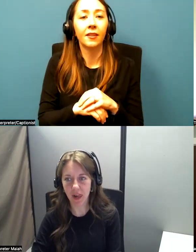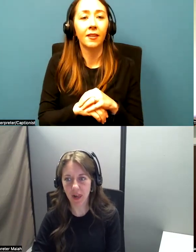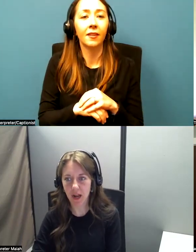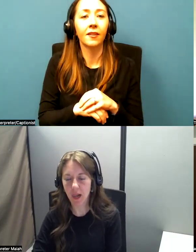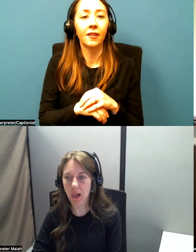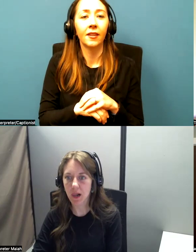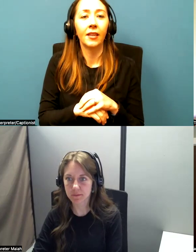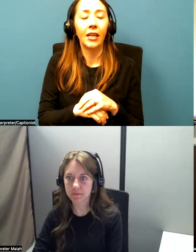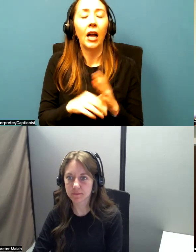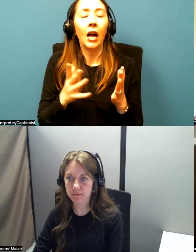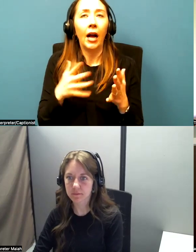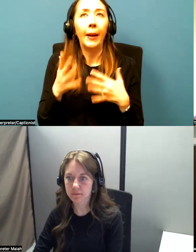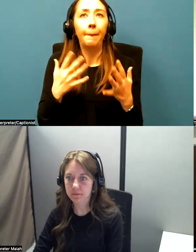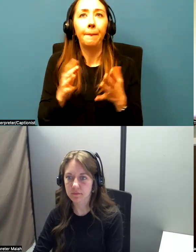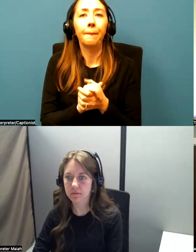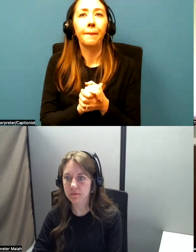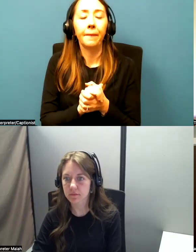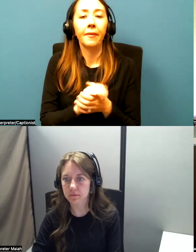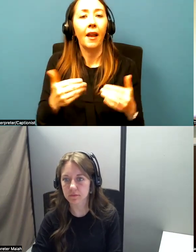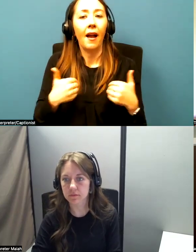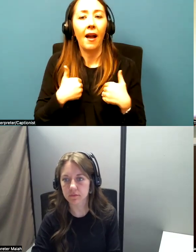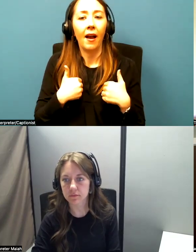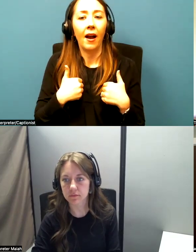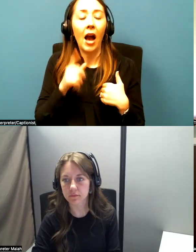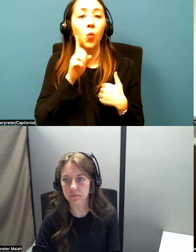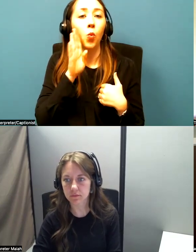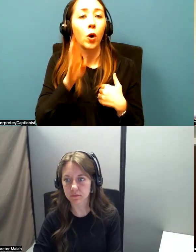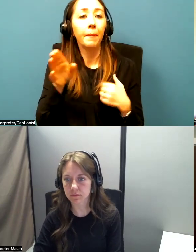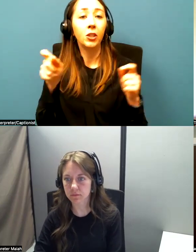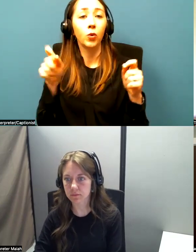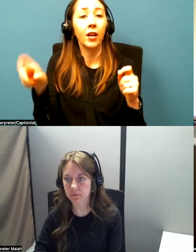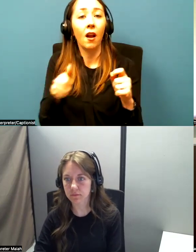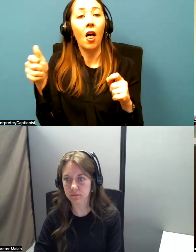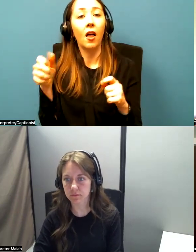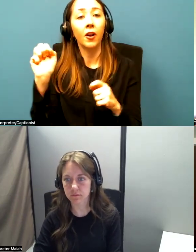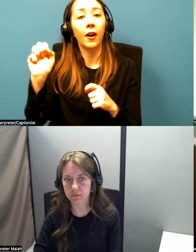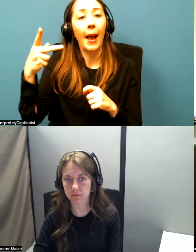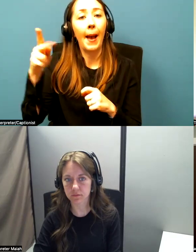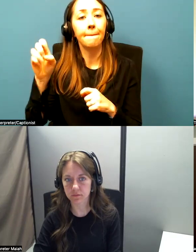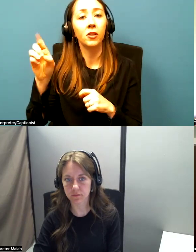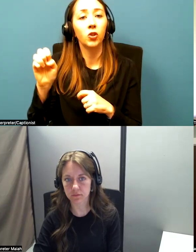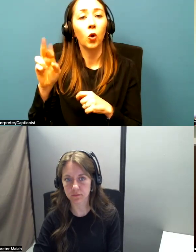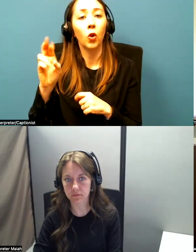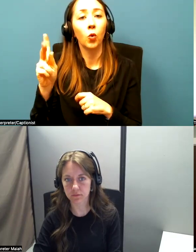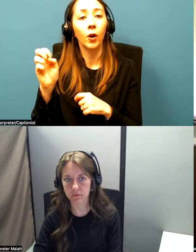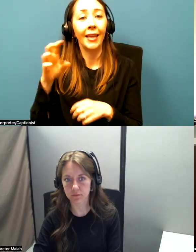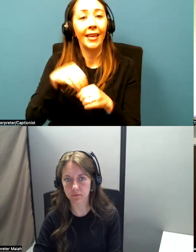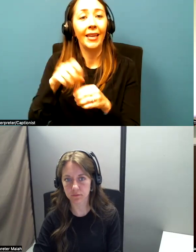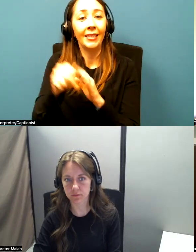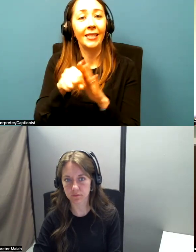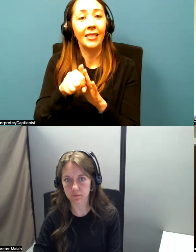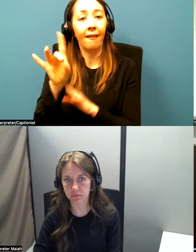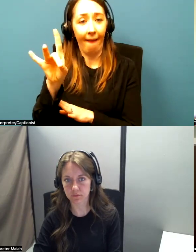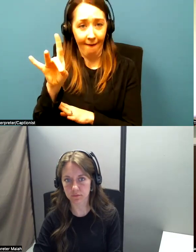I am so I'm going to be directing another episode of The Rookie in season 8.